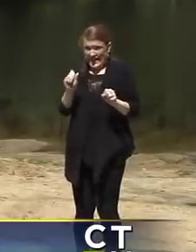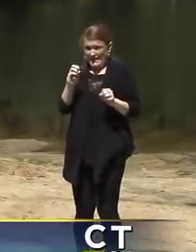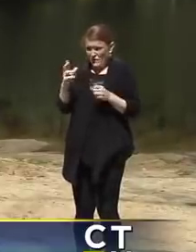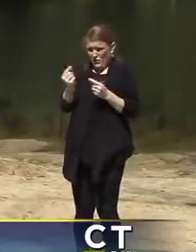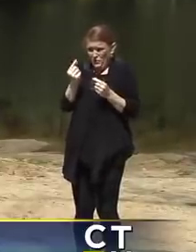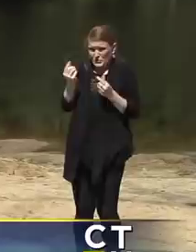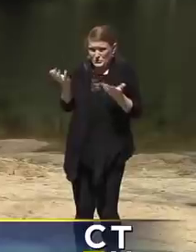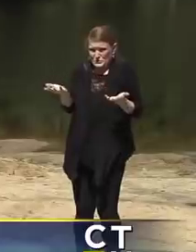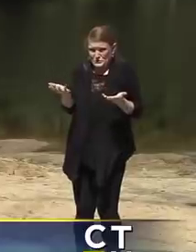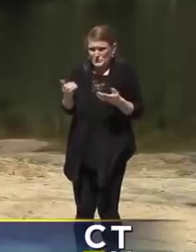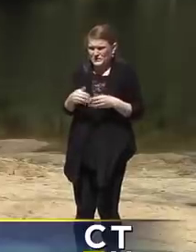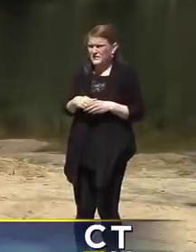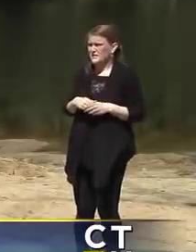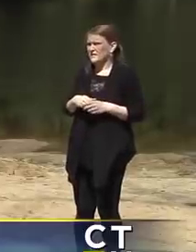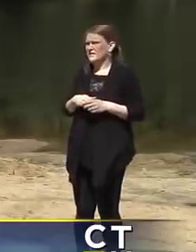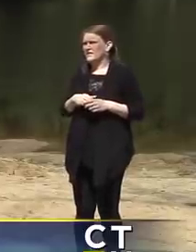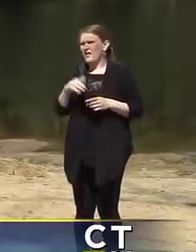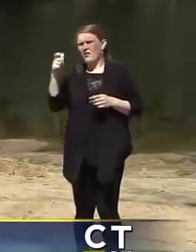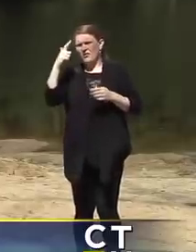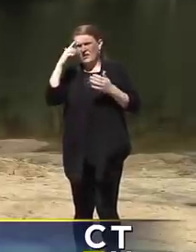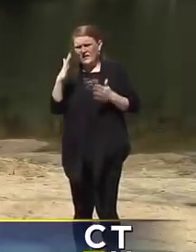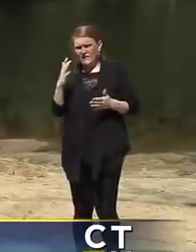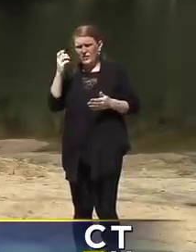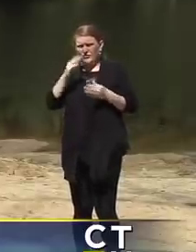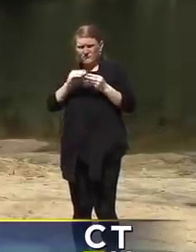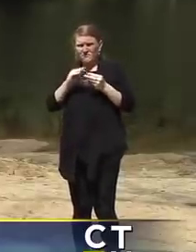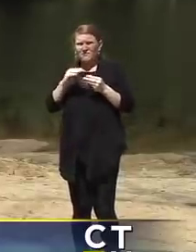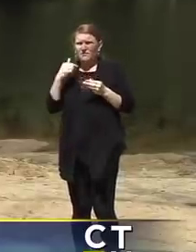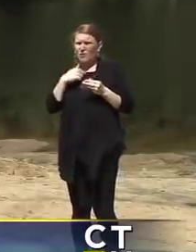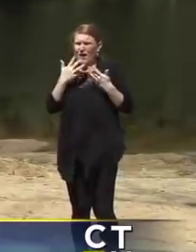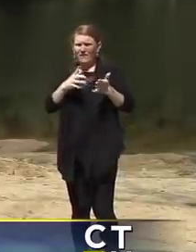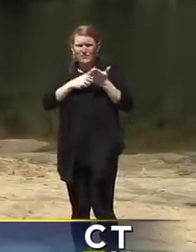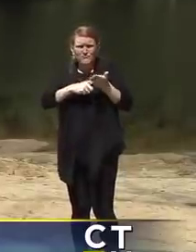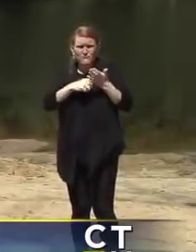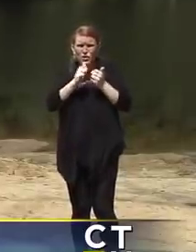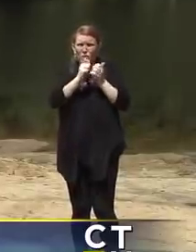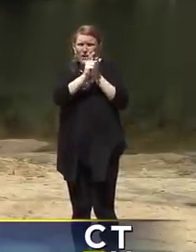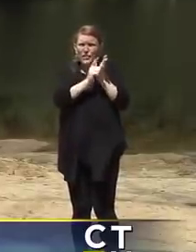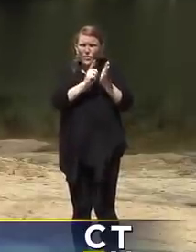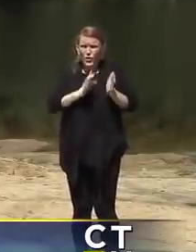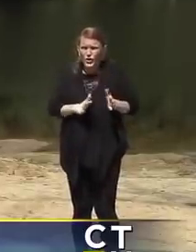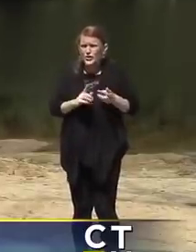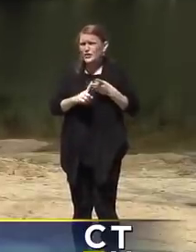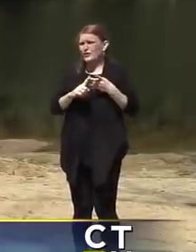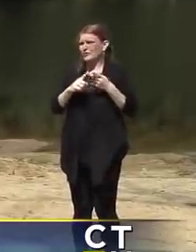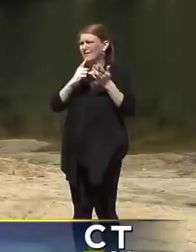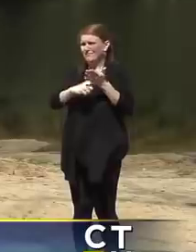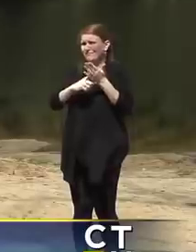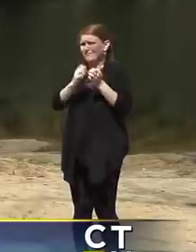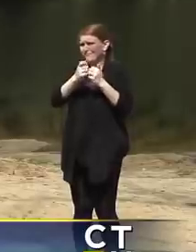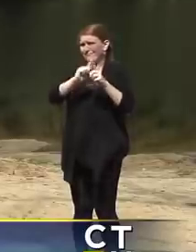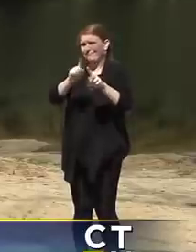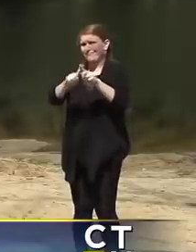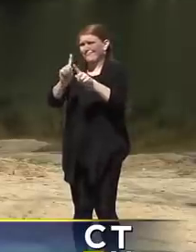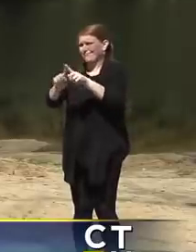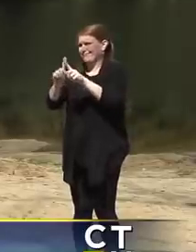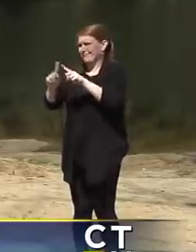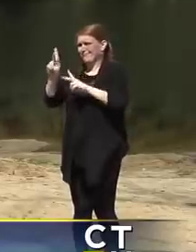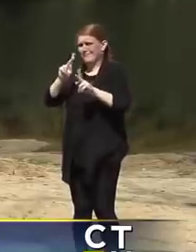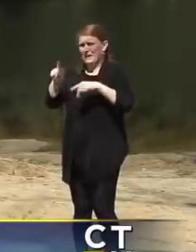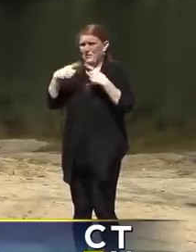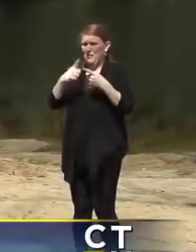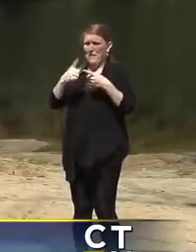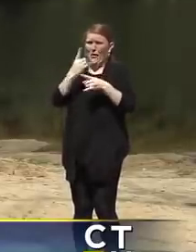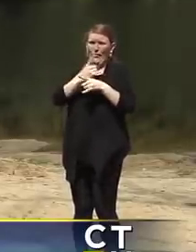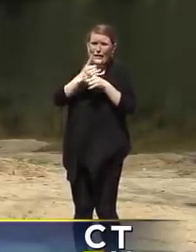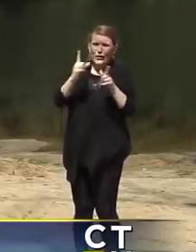liquor licenses and our executive orders, our executive order about bars, our executive order about indoor restaurants, our executive order